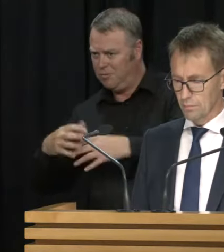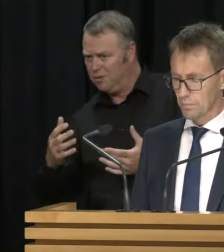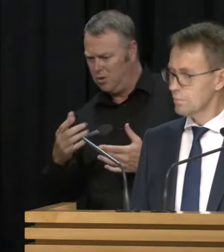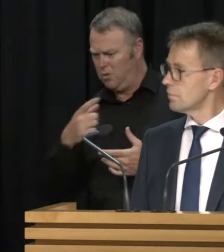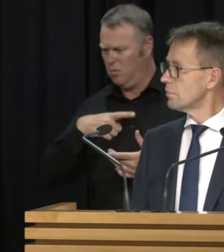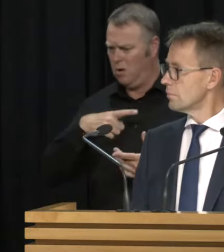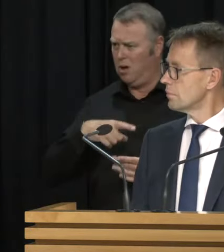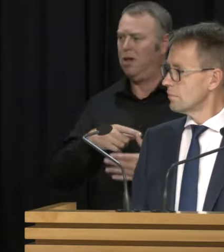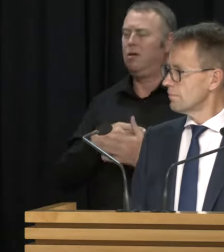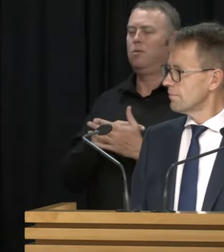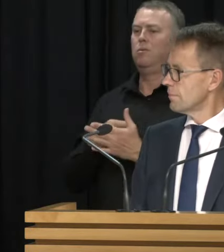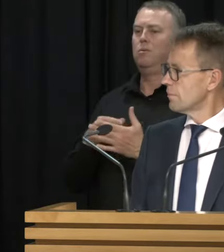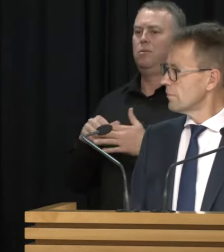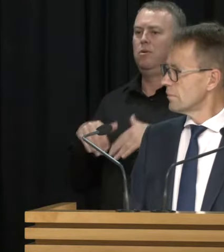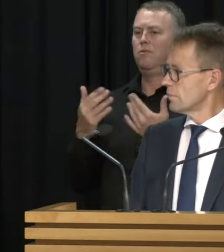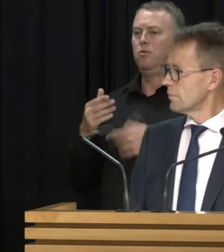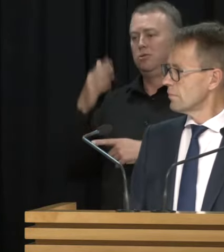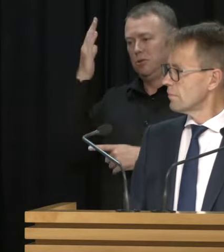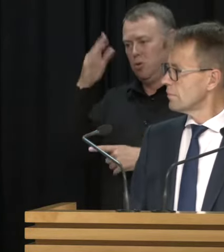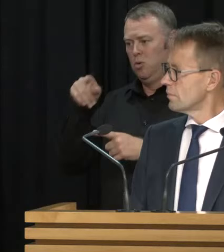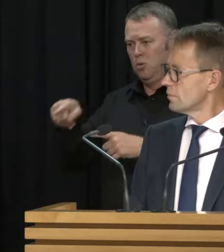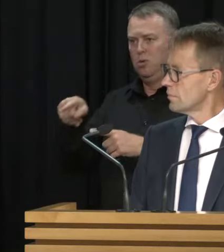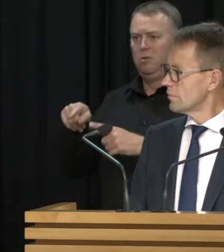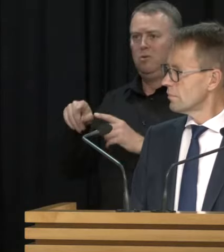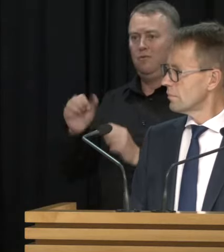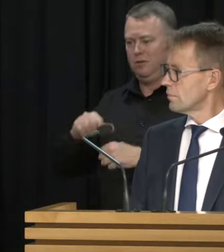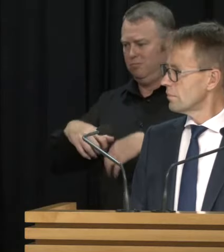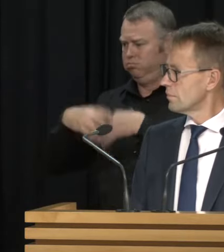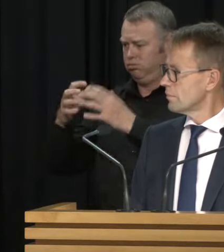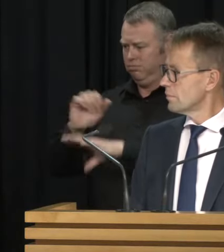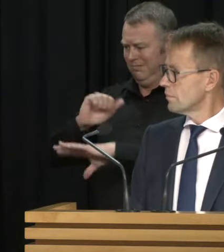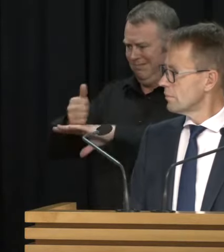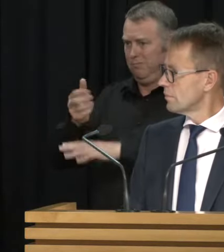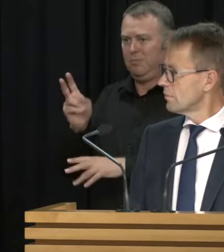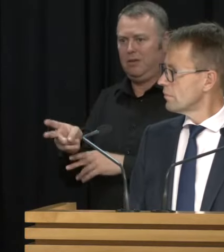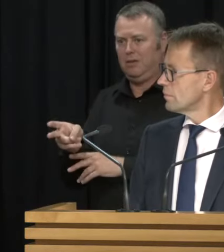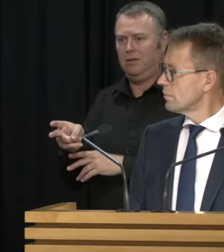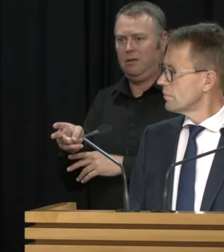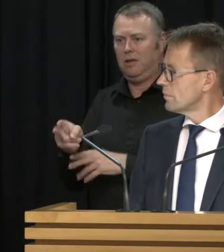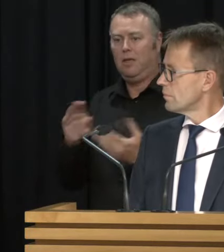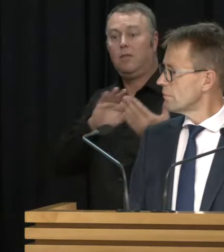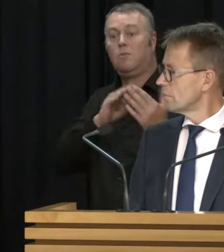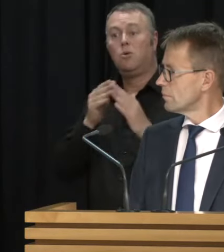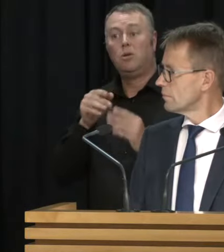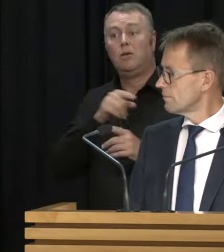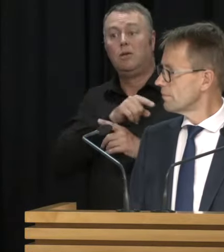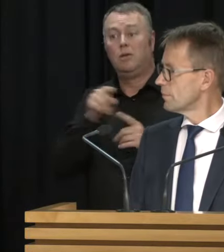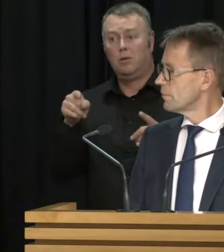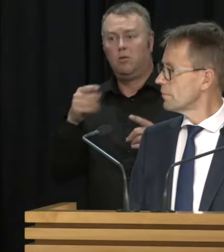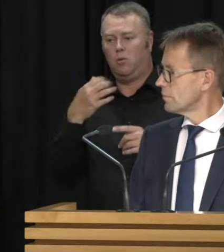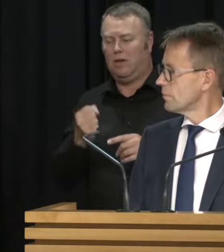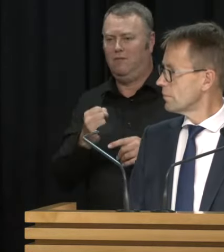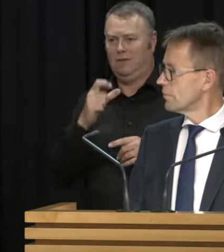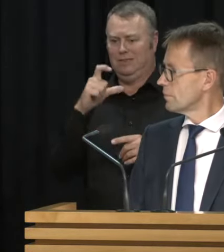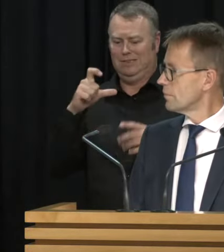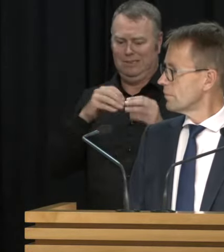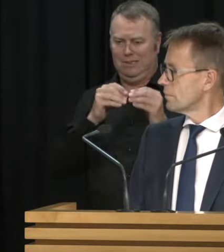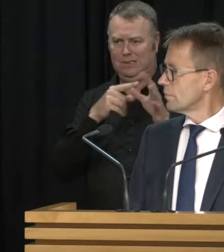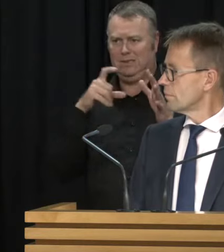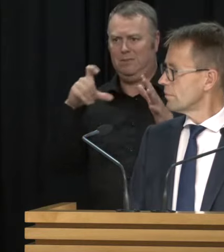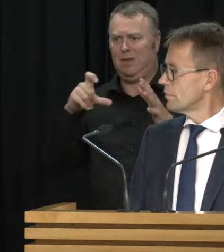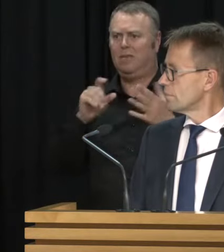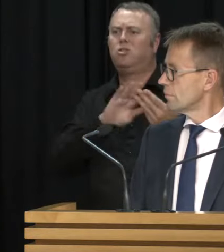centre in the school to make sure that the testing is available there. Within the community, there is a CBAX already